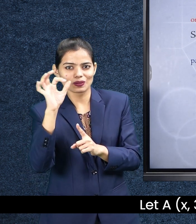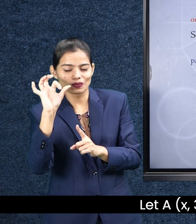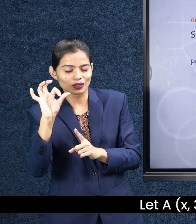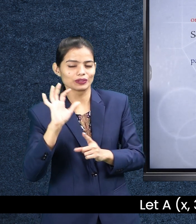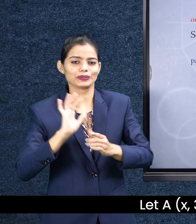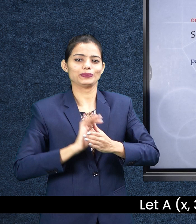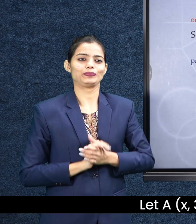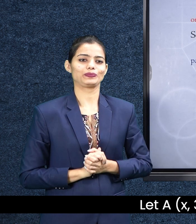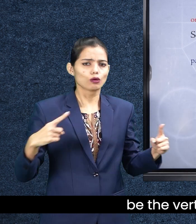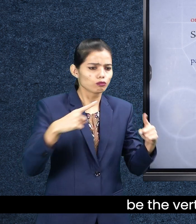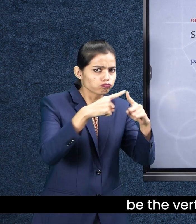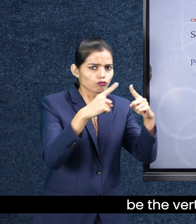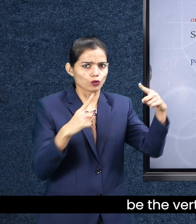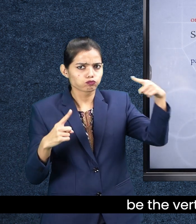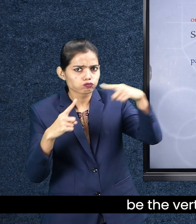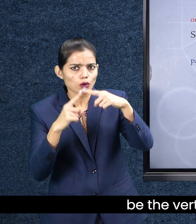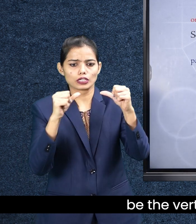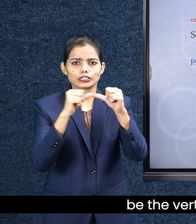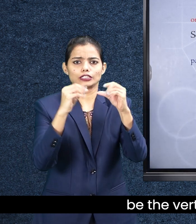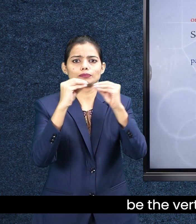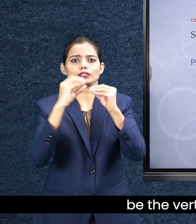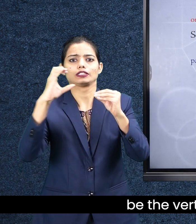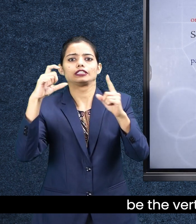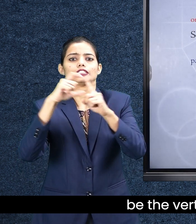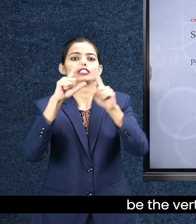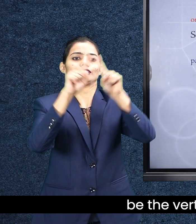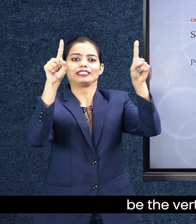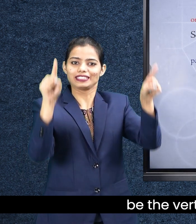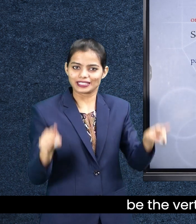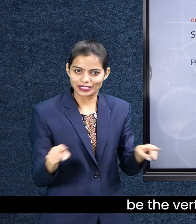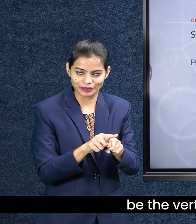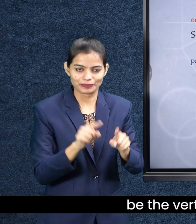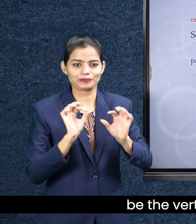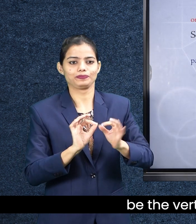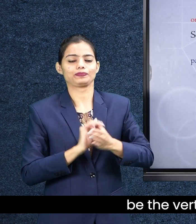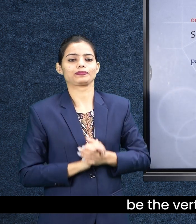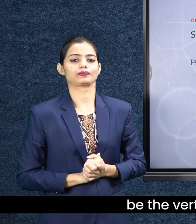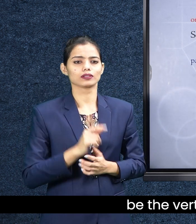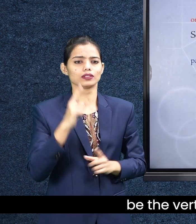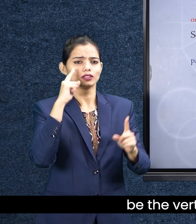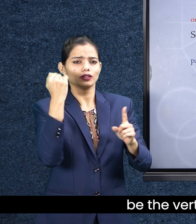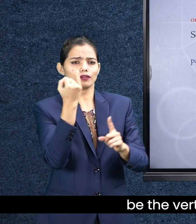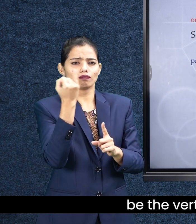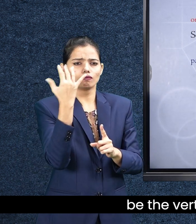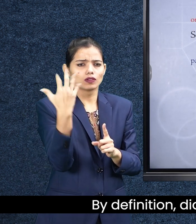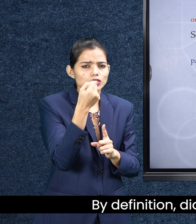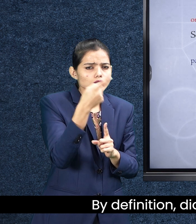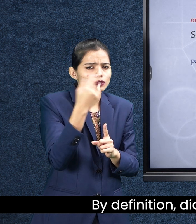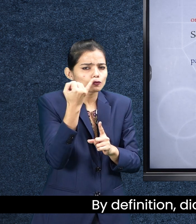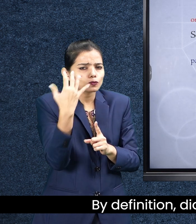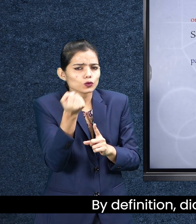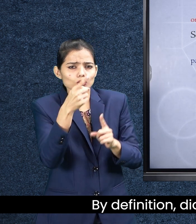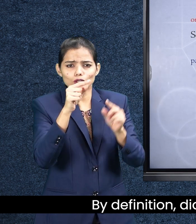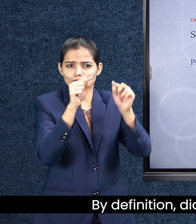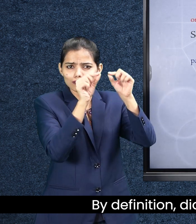9, 4 be the vertices of the parallelogram ABCD. By definition,